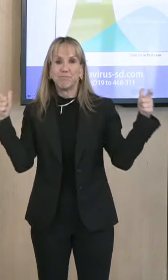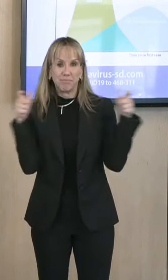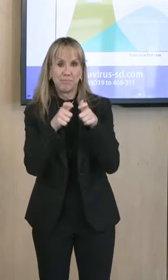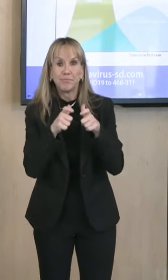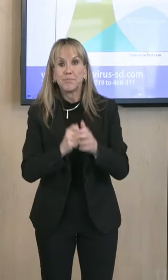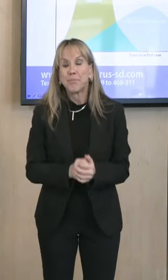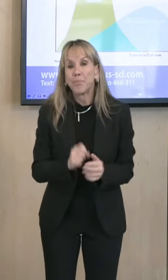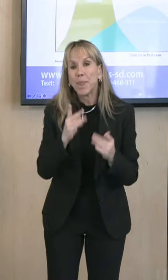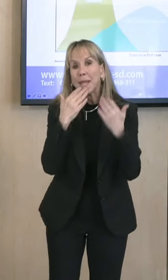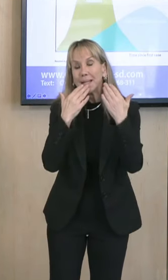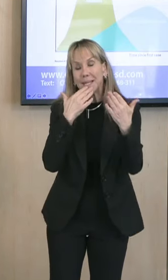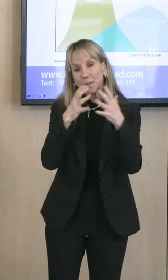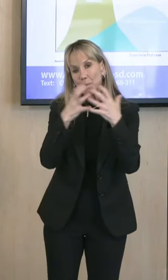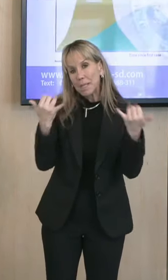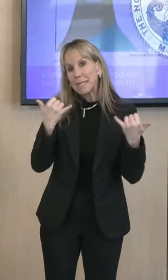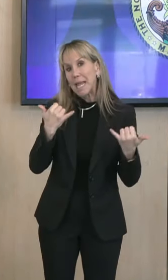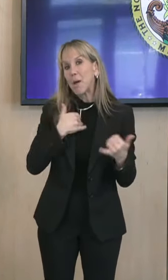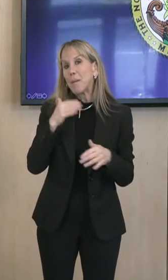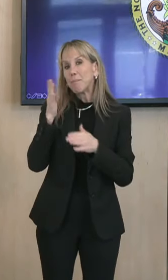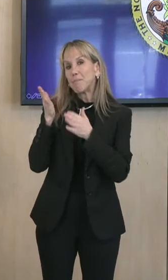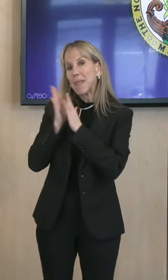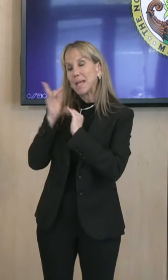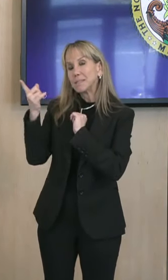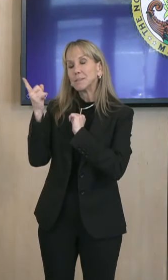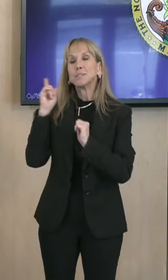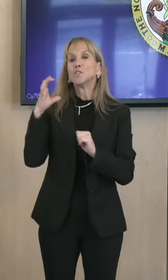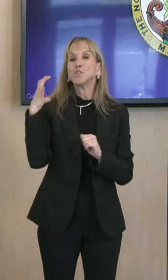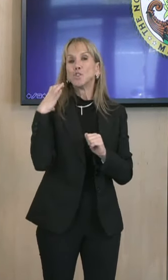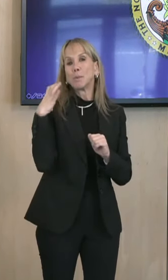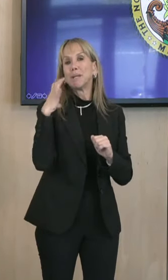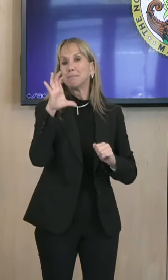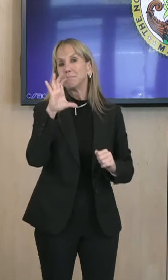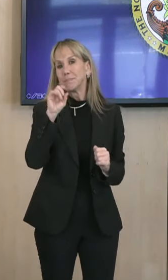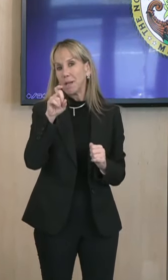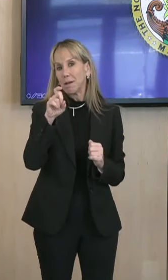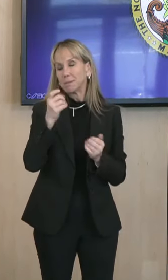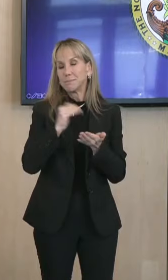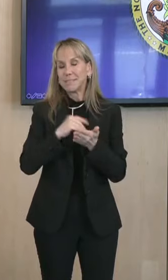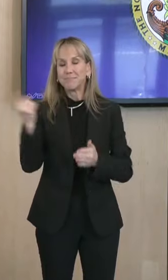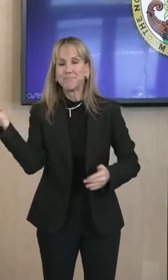Thank you very much. I'd like to now invite back up Chairman Cox. Thank you, sir.